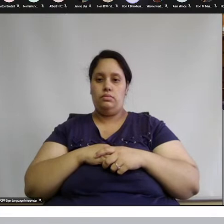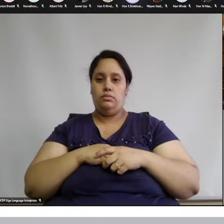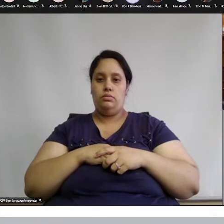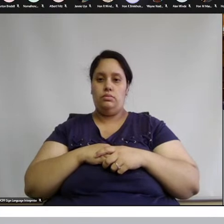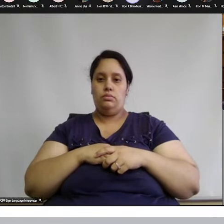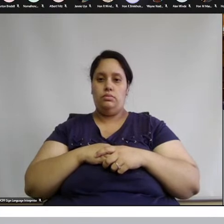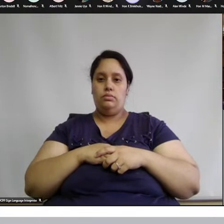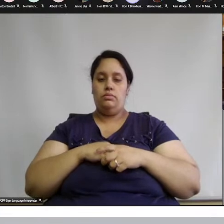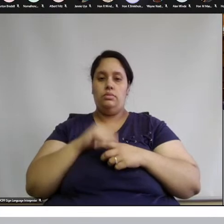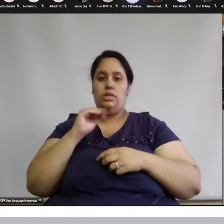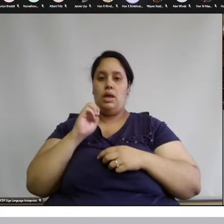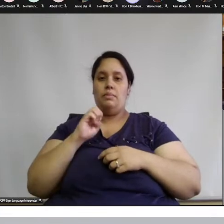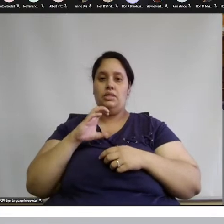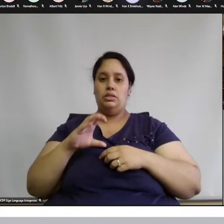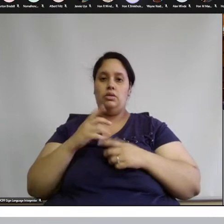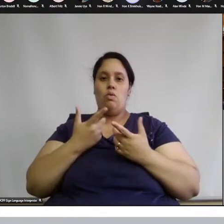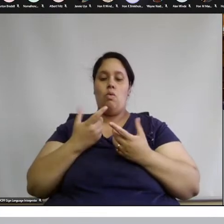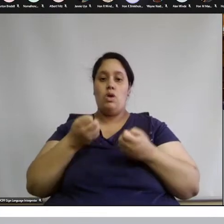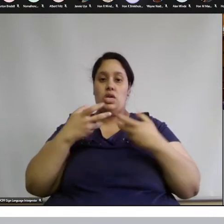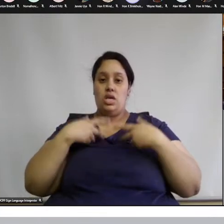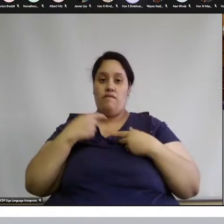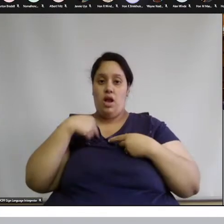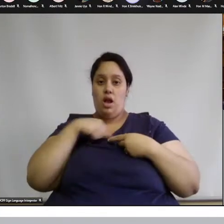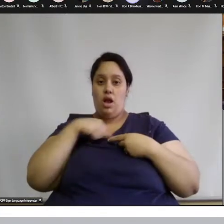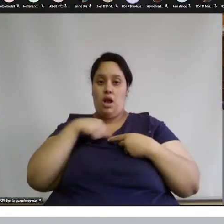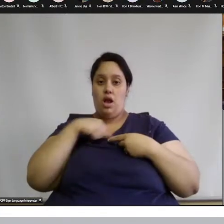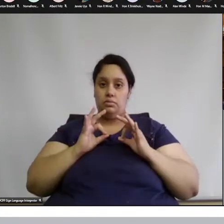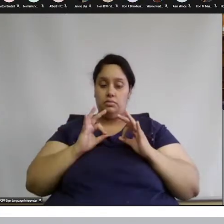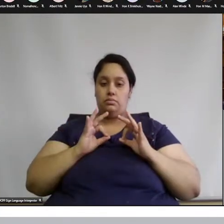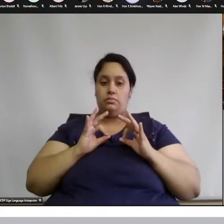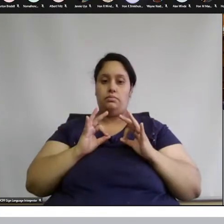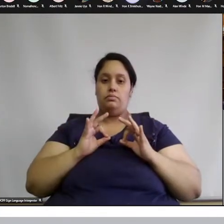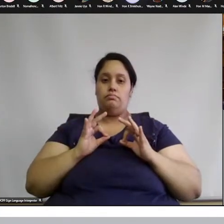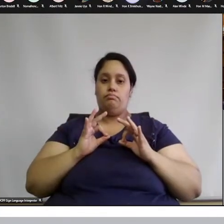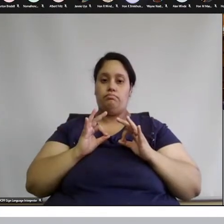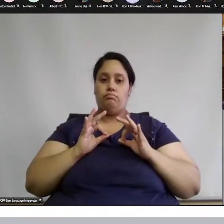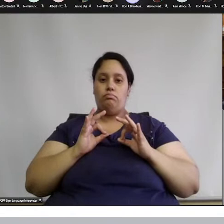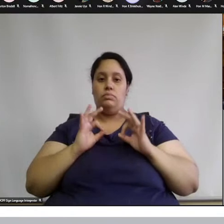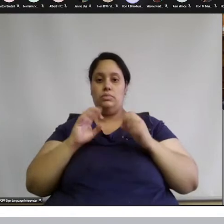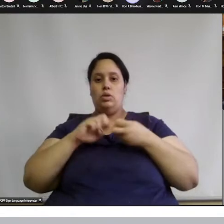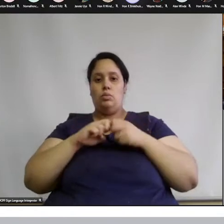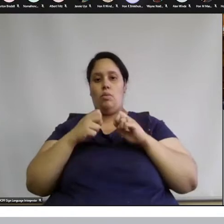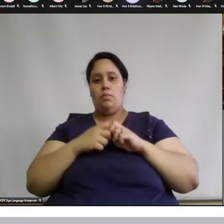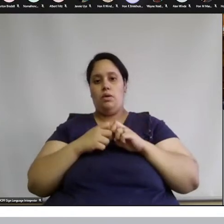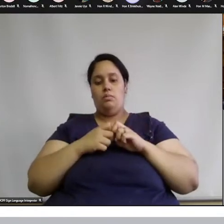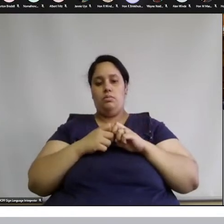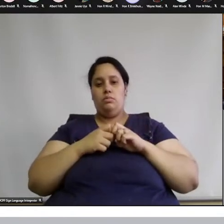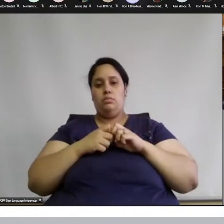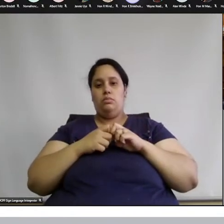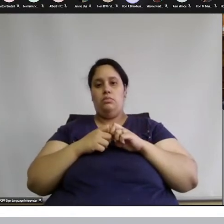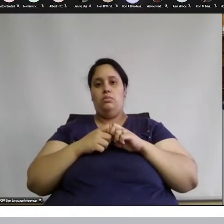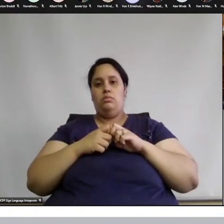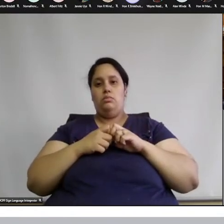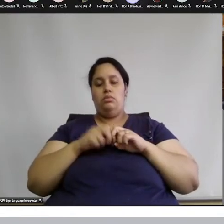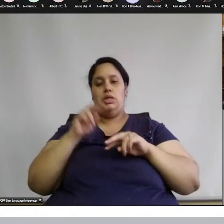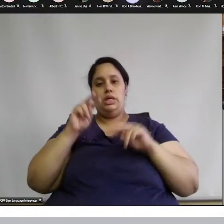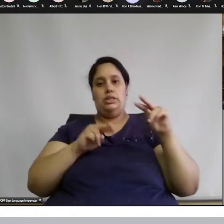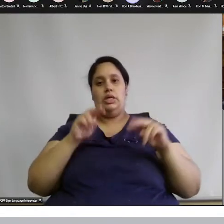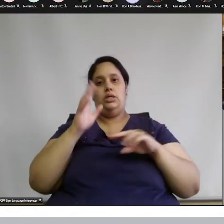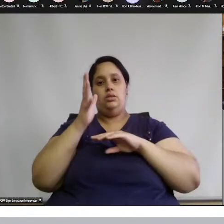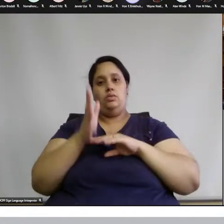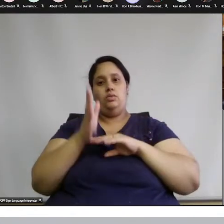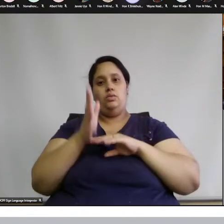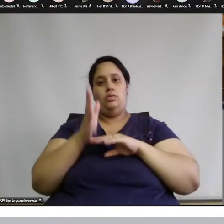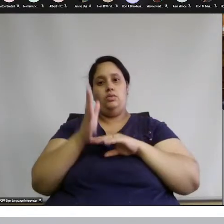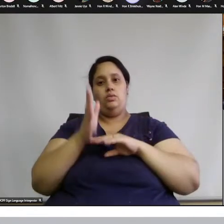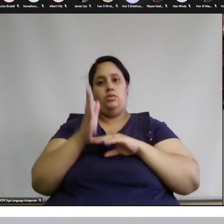MEC can indicate or guarantee us that this problem will be addressed and